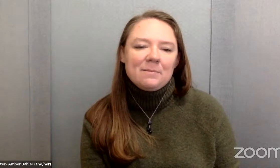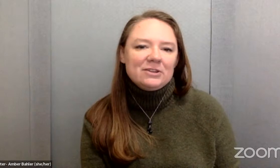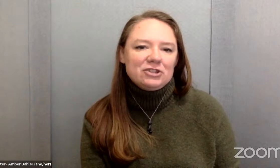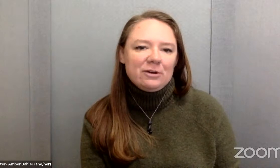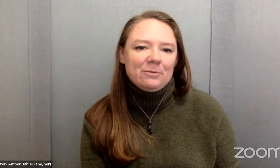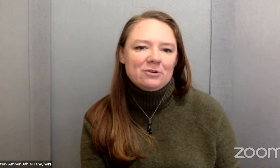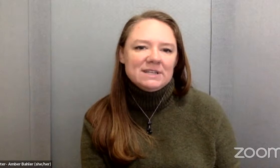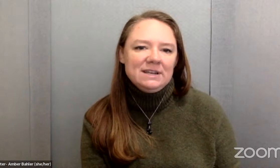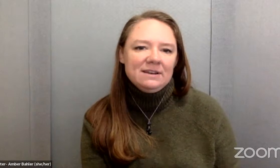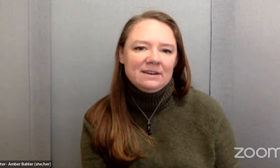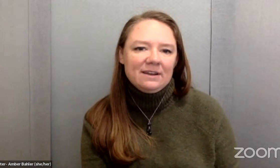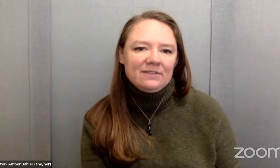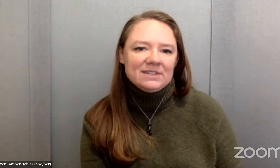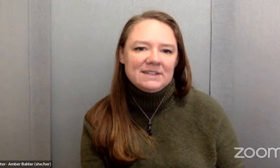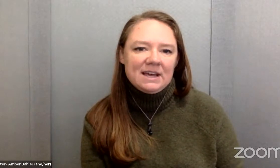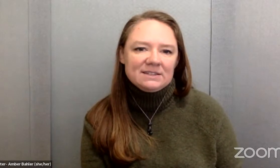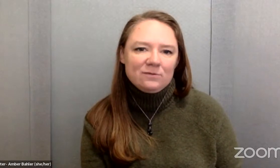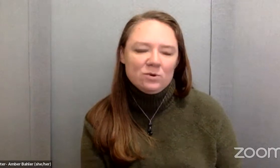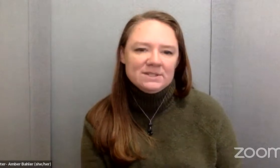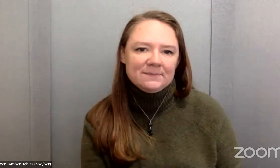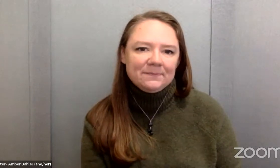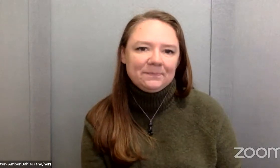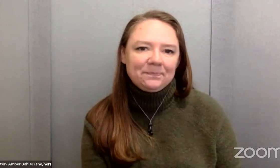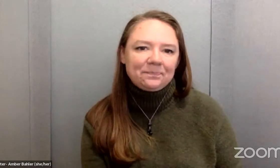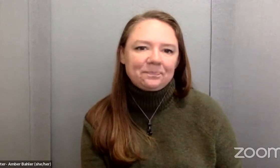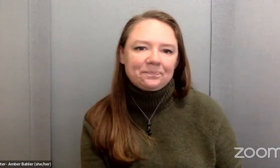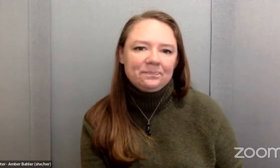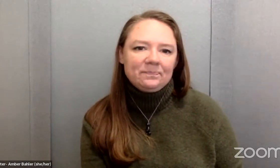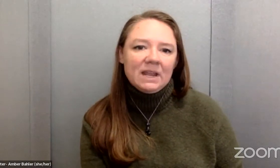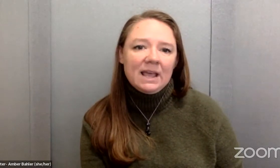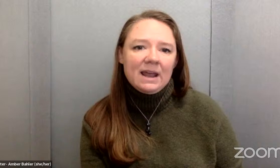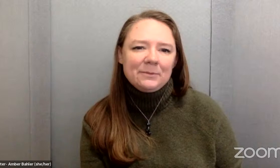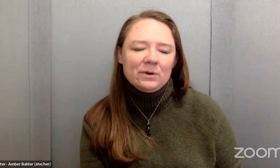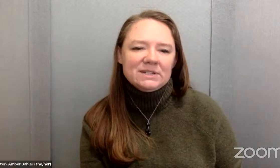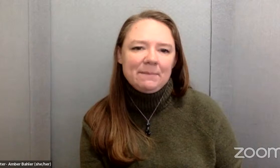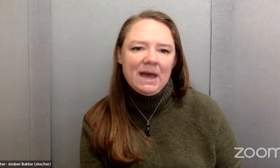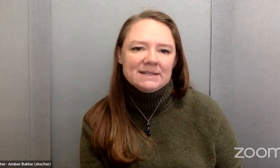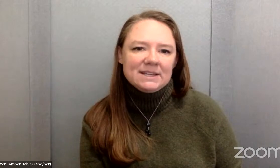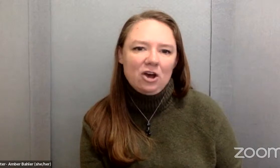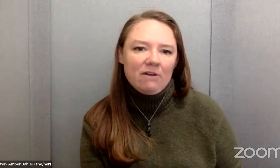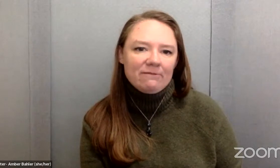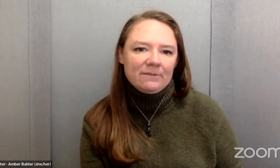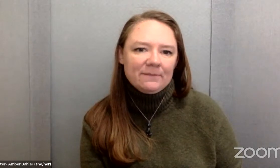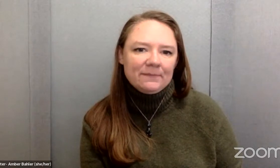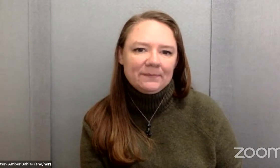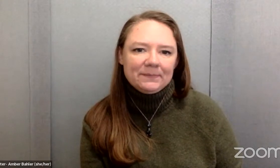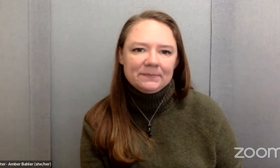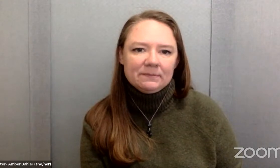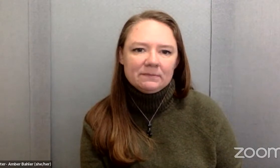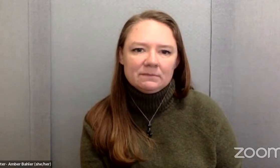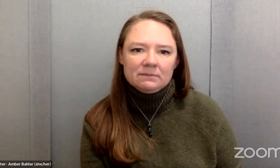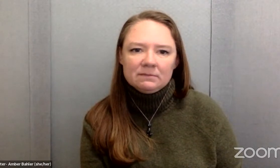I am the chairperson of this task force, and I'm going to pass it off.